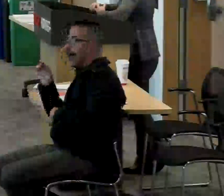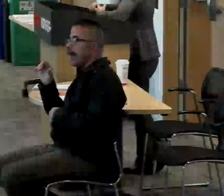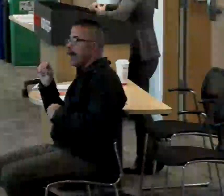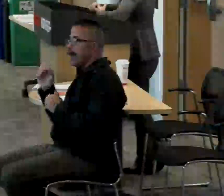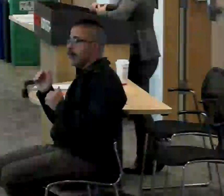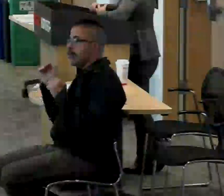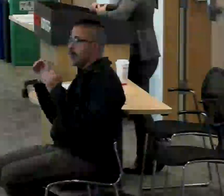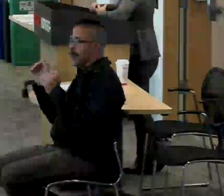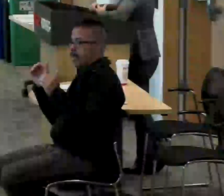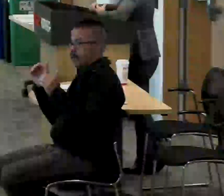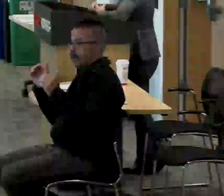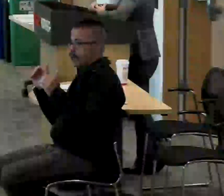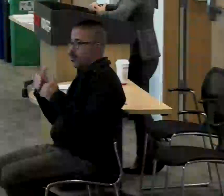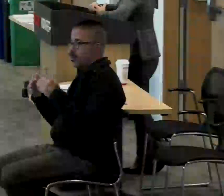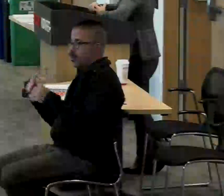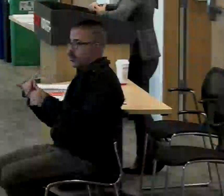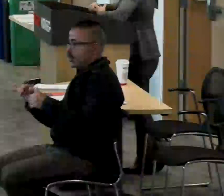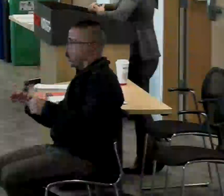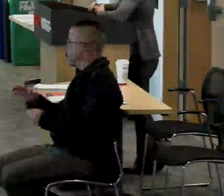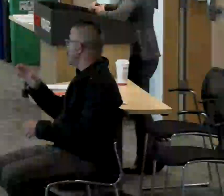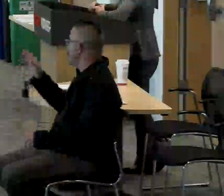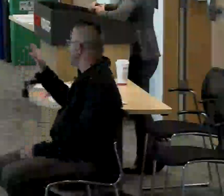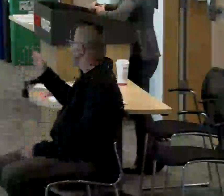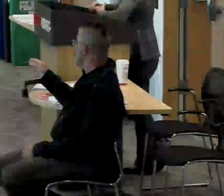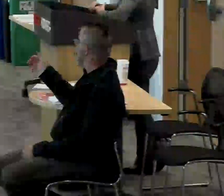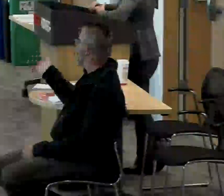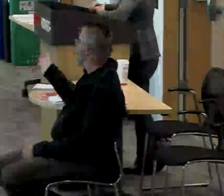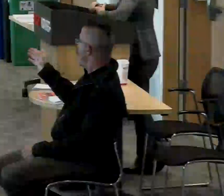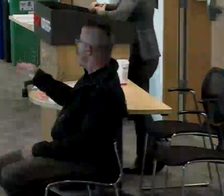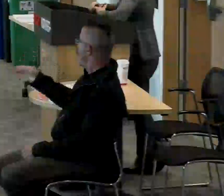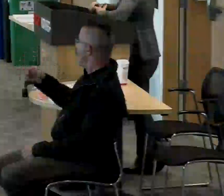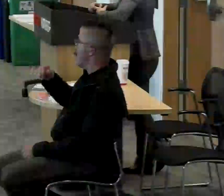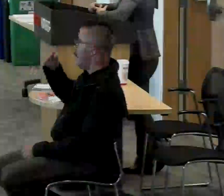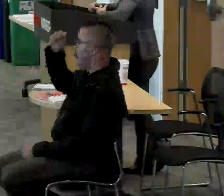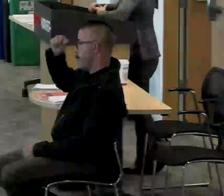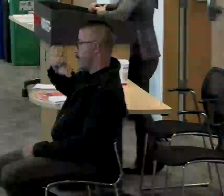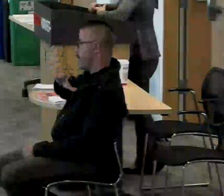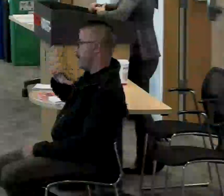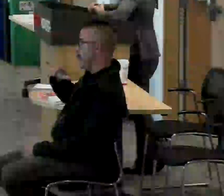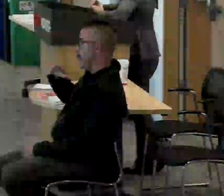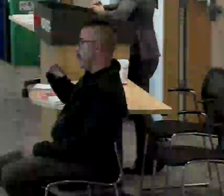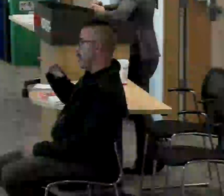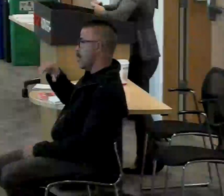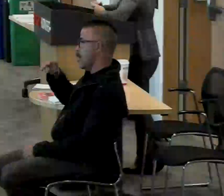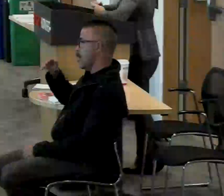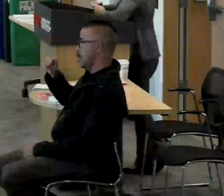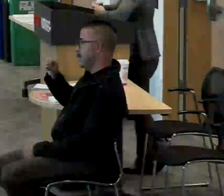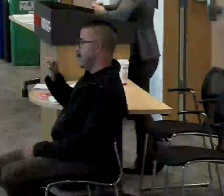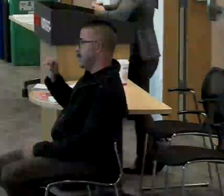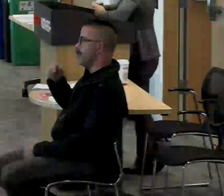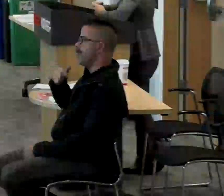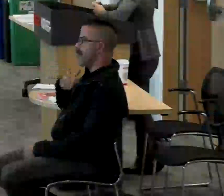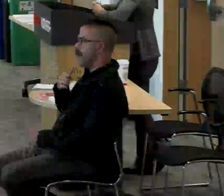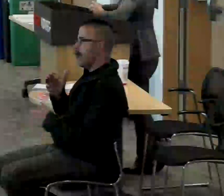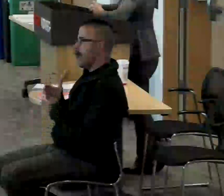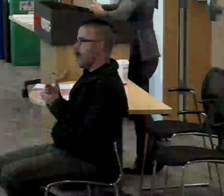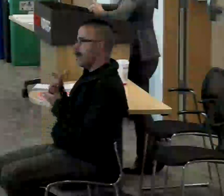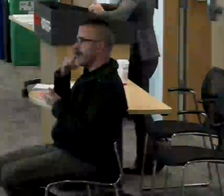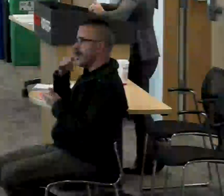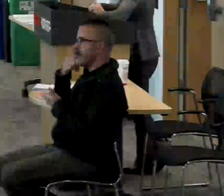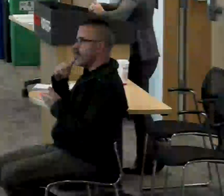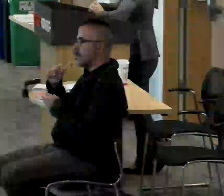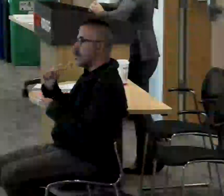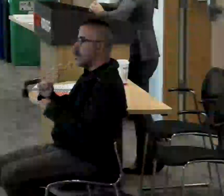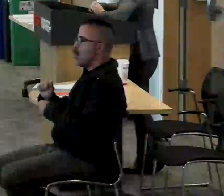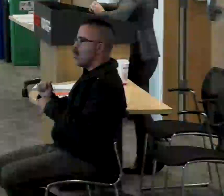Yeah, my name is Jose, and I was wondering if I'm also part of the California Working Disabled Program, so